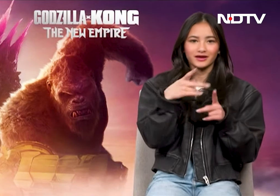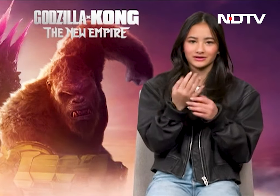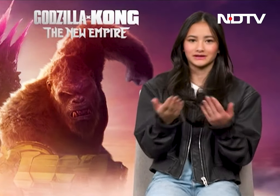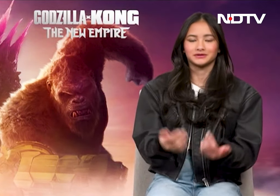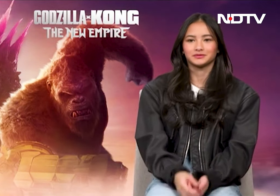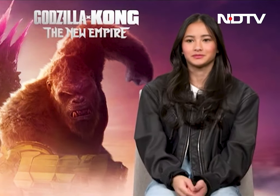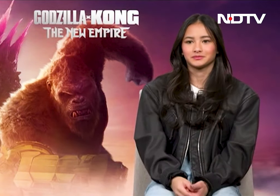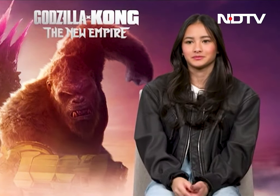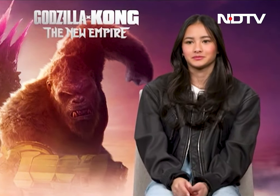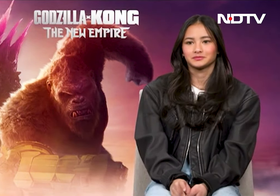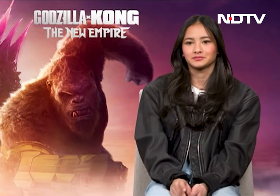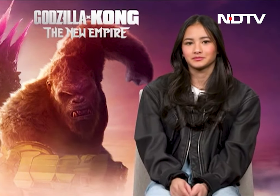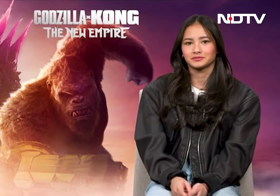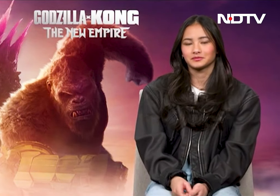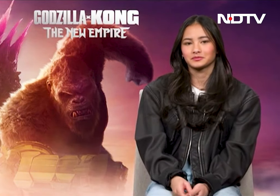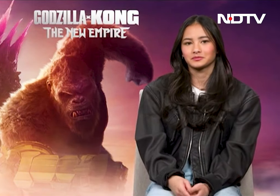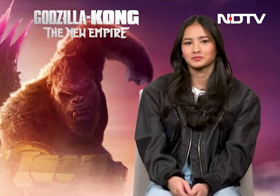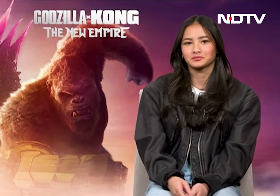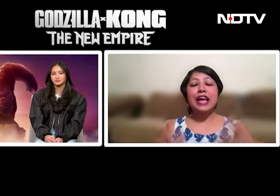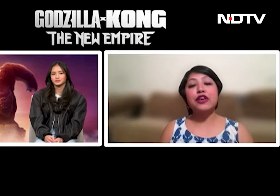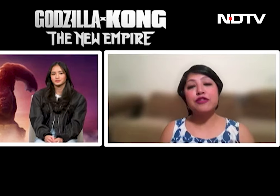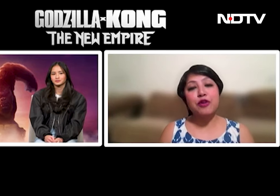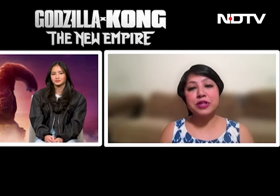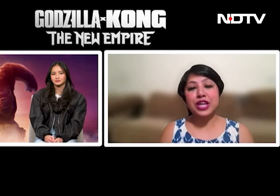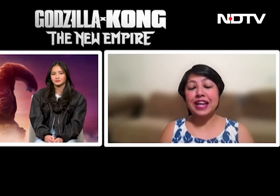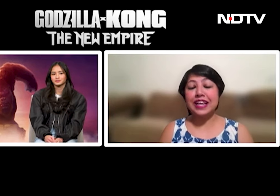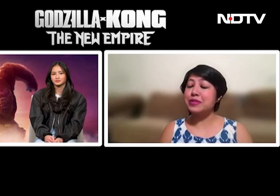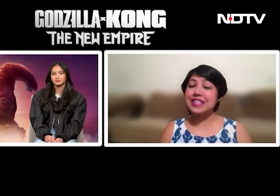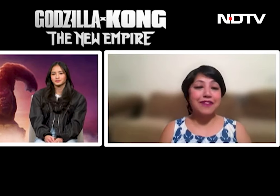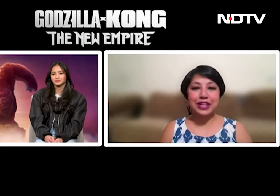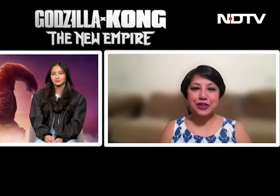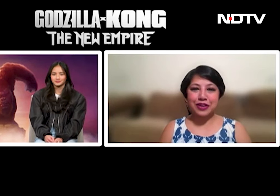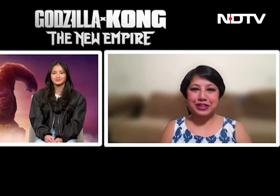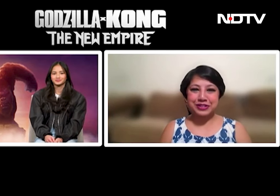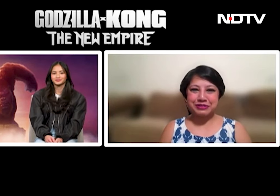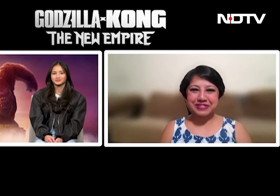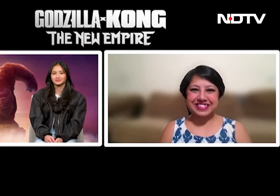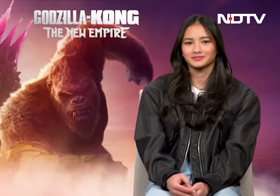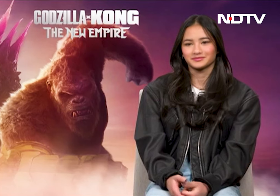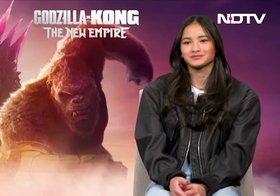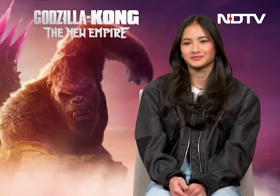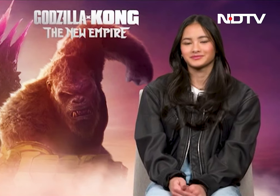such nice things about me. So it was very nice. Thank you so much, Kali. It was lovely talking to you. Thank you.